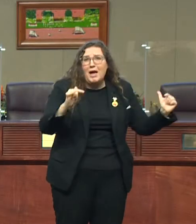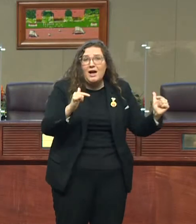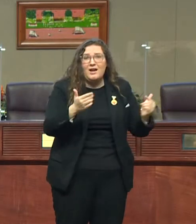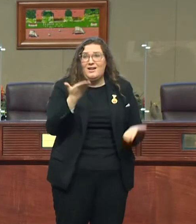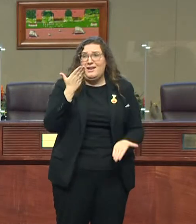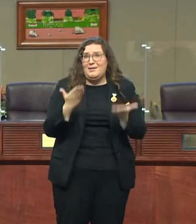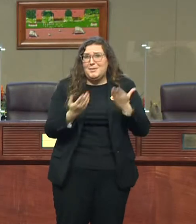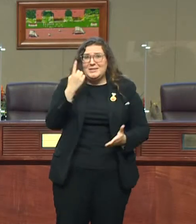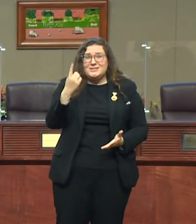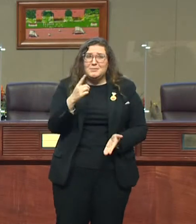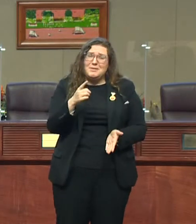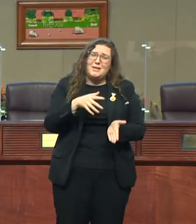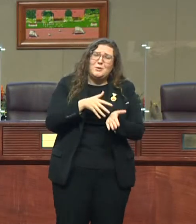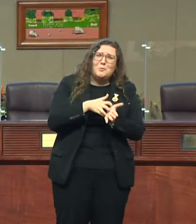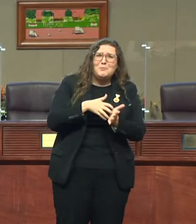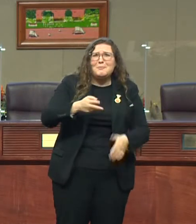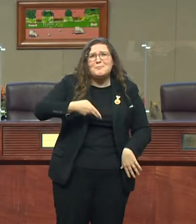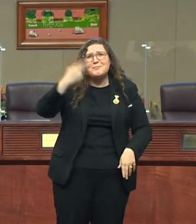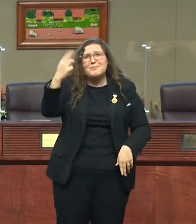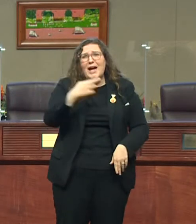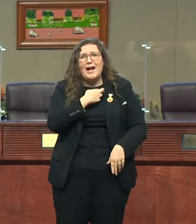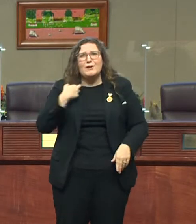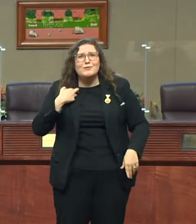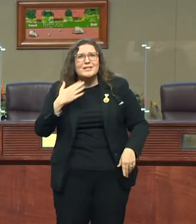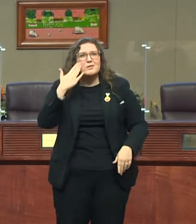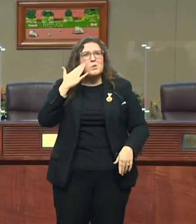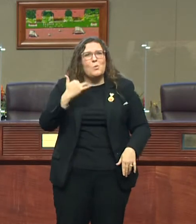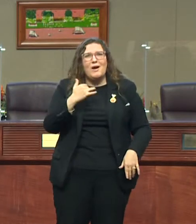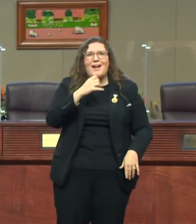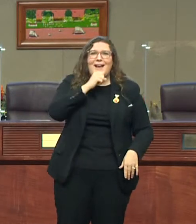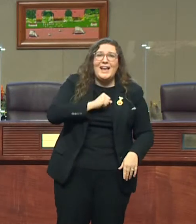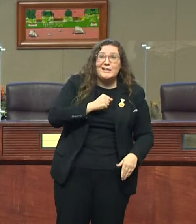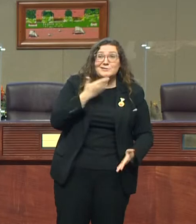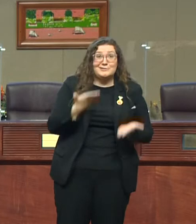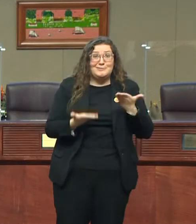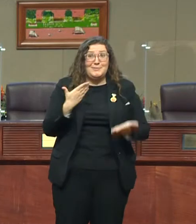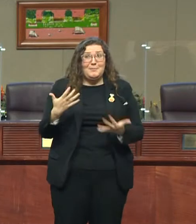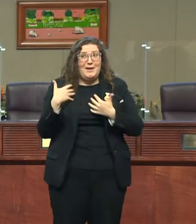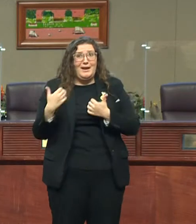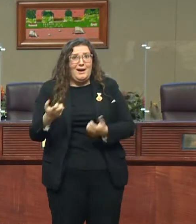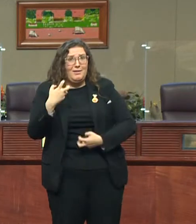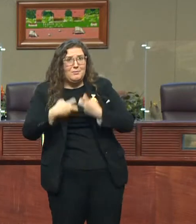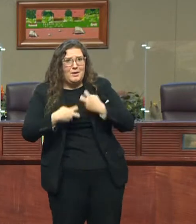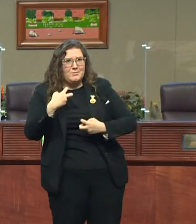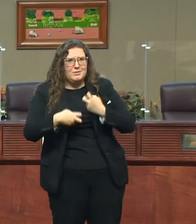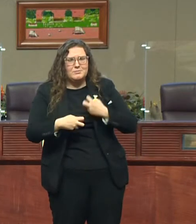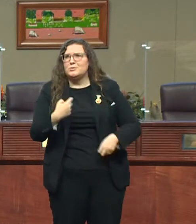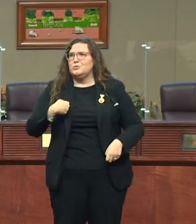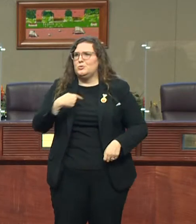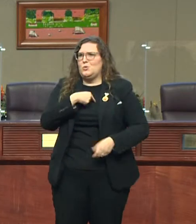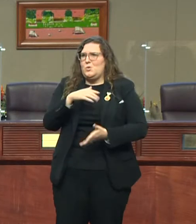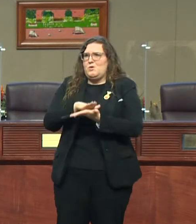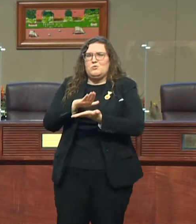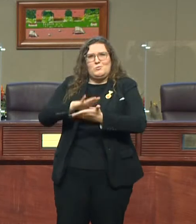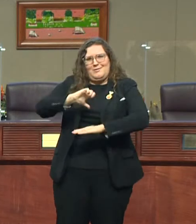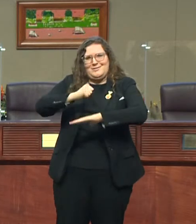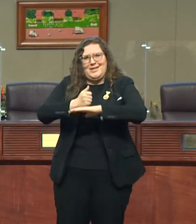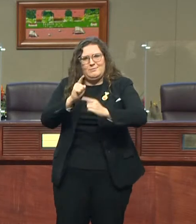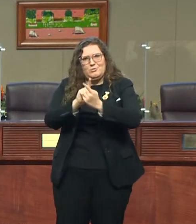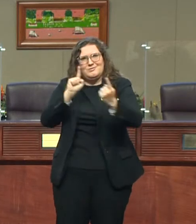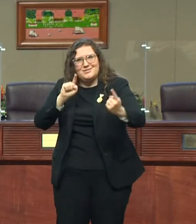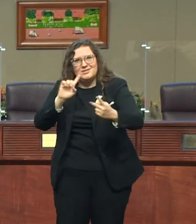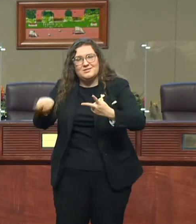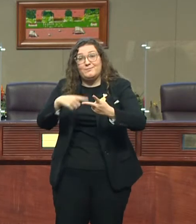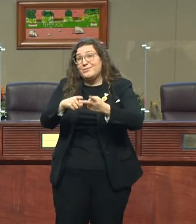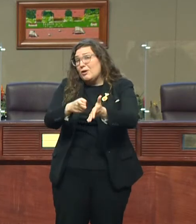issues. So we will continue to emphasize social distancing, mandatory wearing of face masks, and